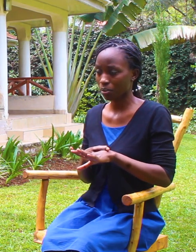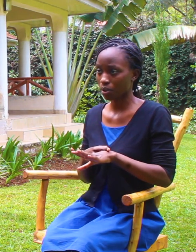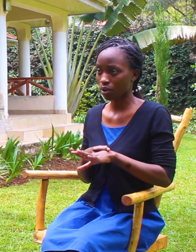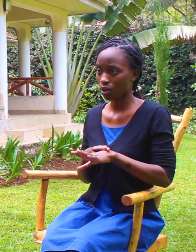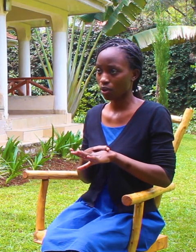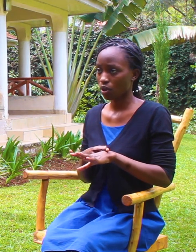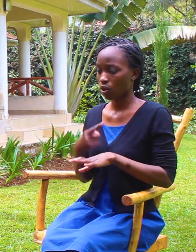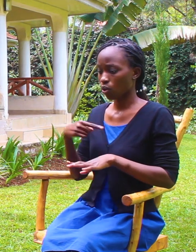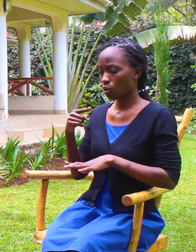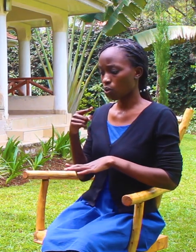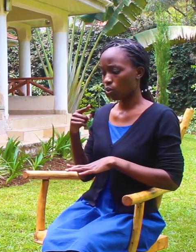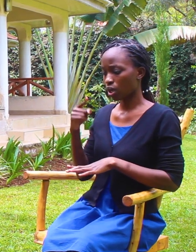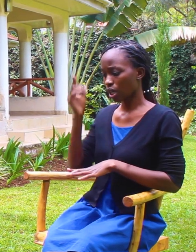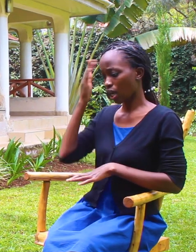we discovered that she had lost